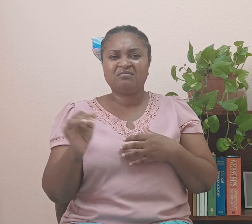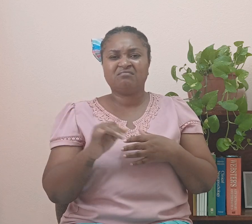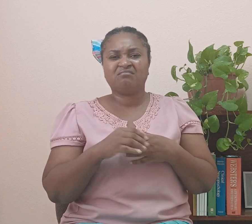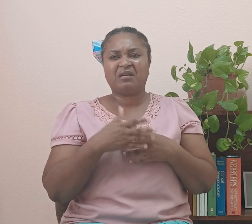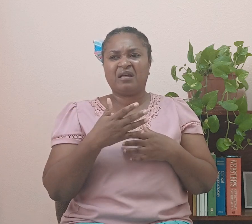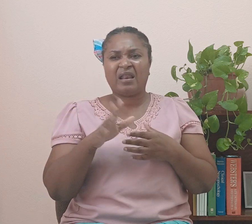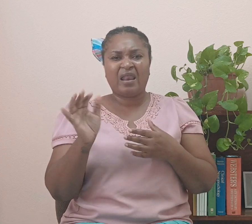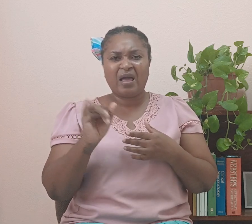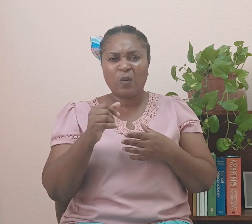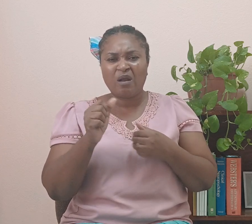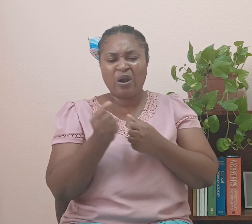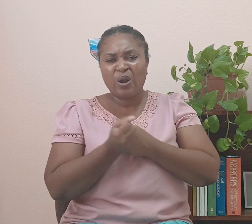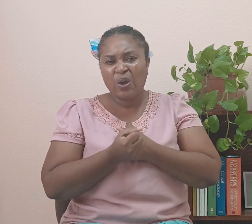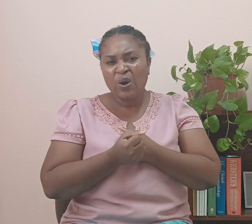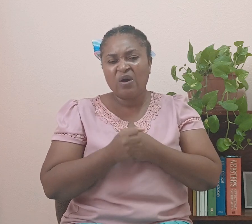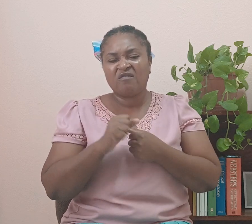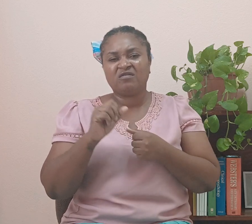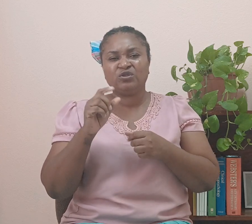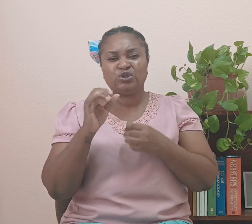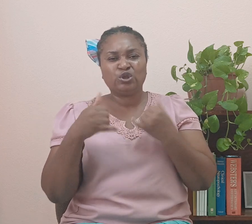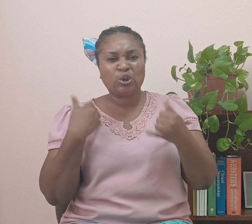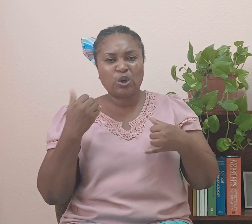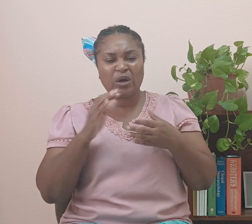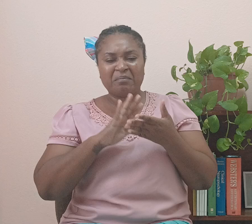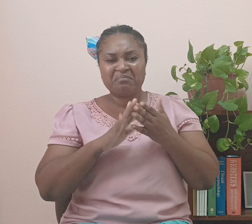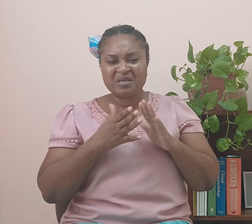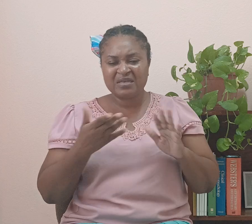God is my Abba, my Father.